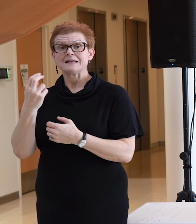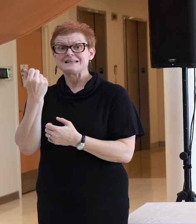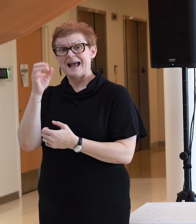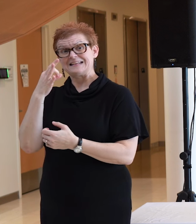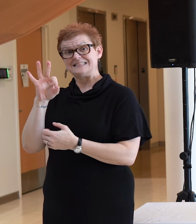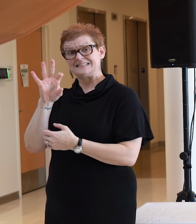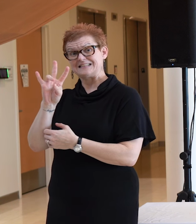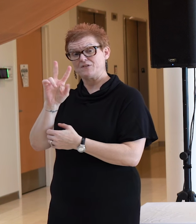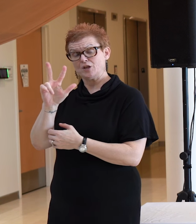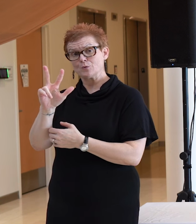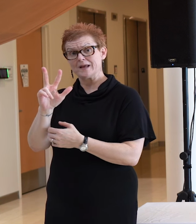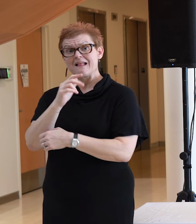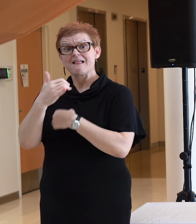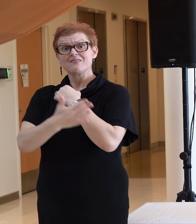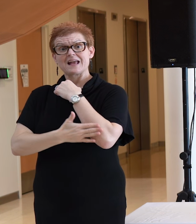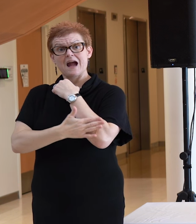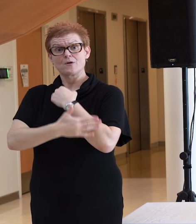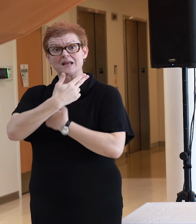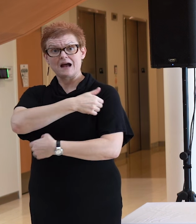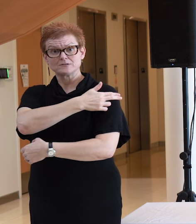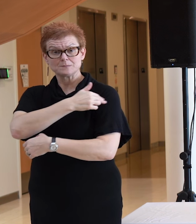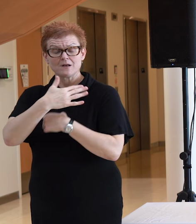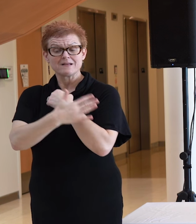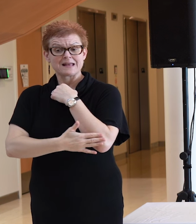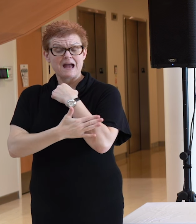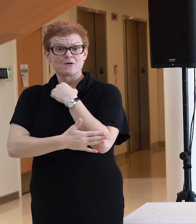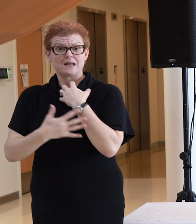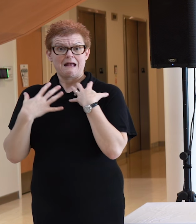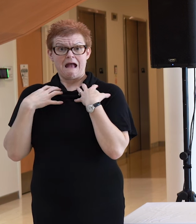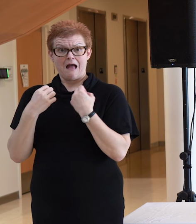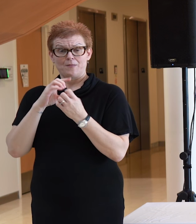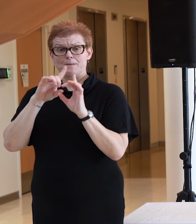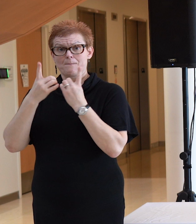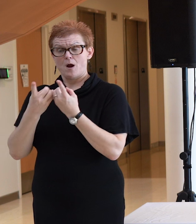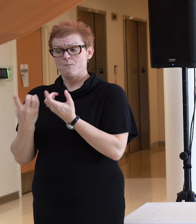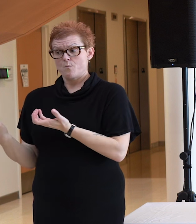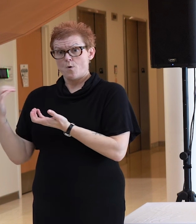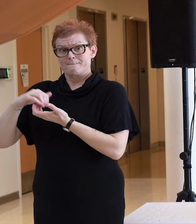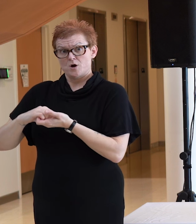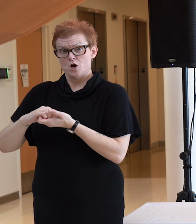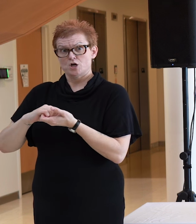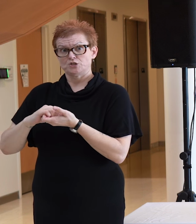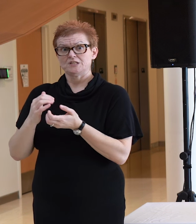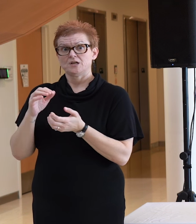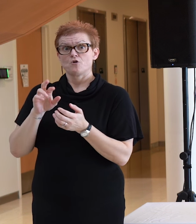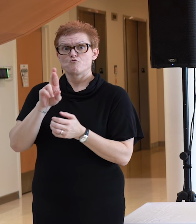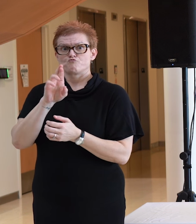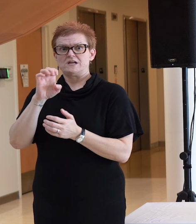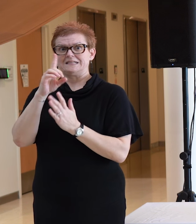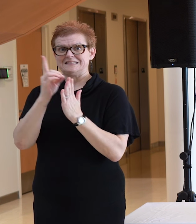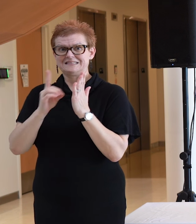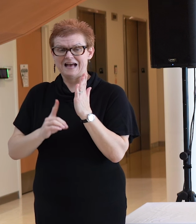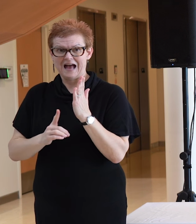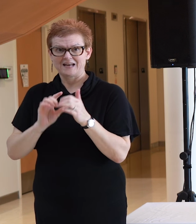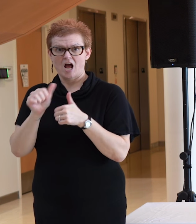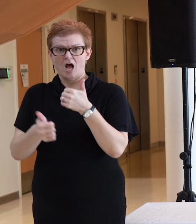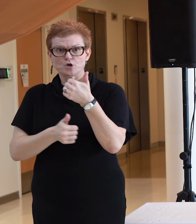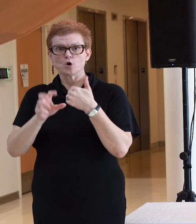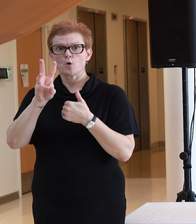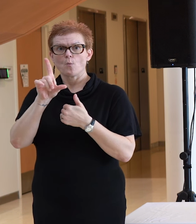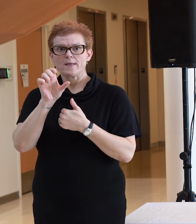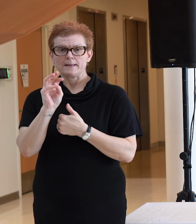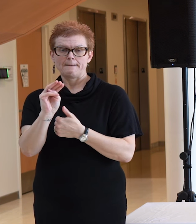1973, the County Hospital and County Health Department were merged and redesigned under the leadership of Dr. William Benton as his first health